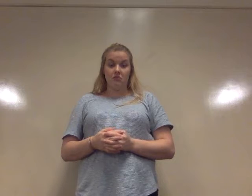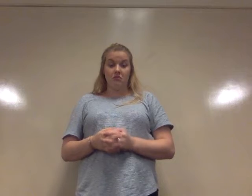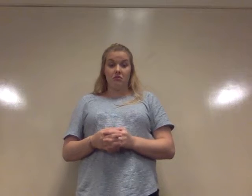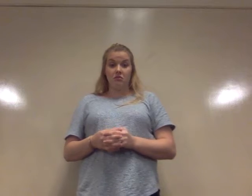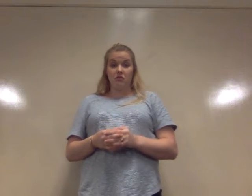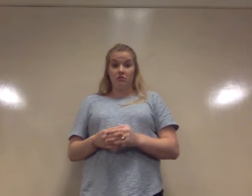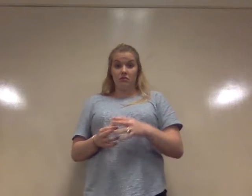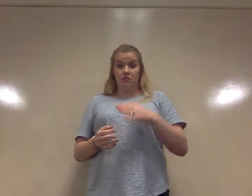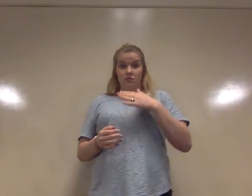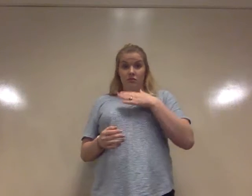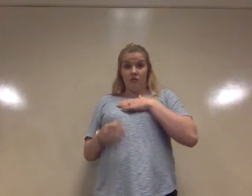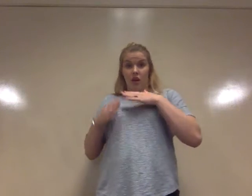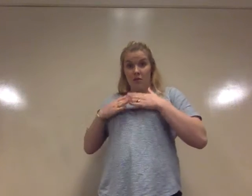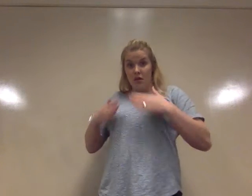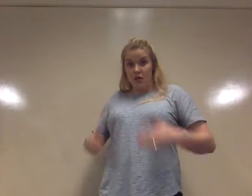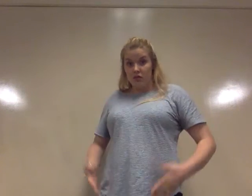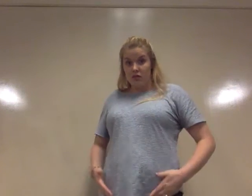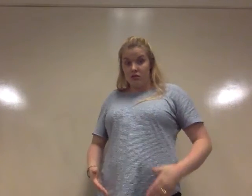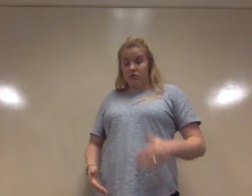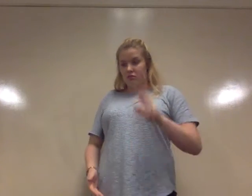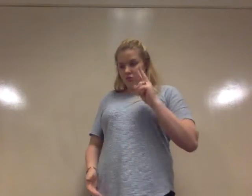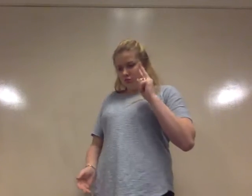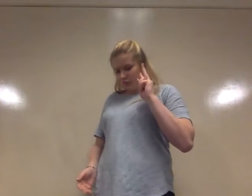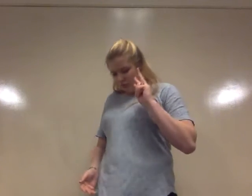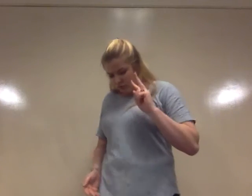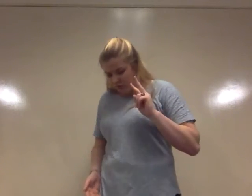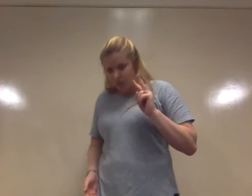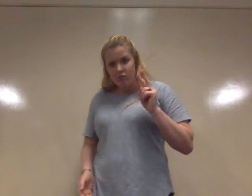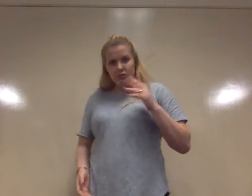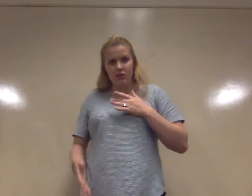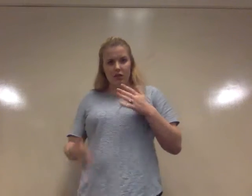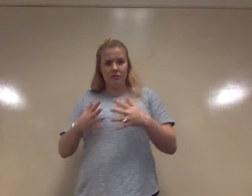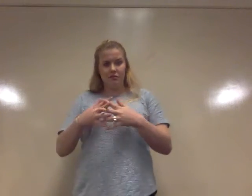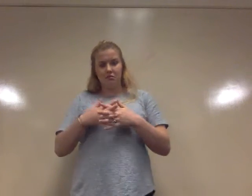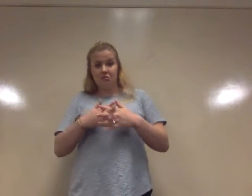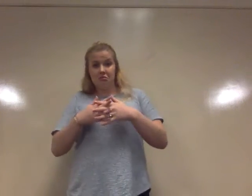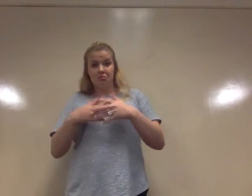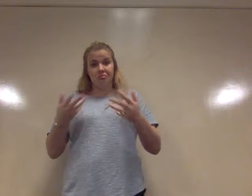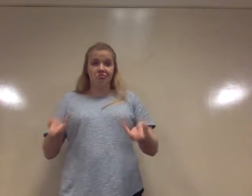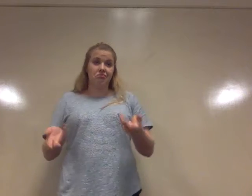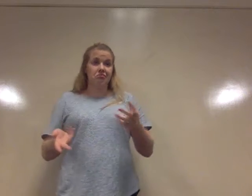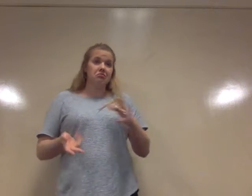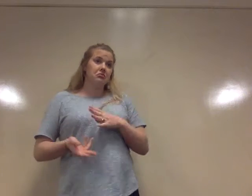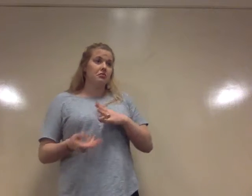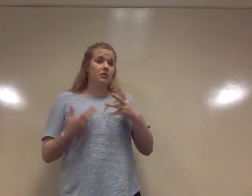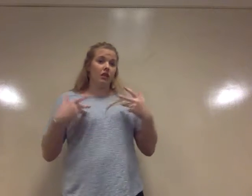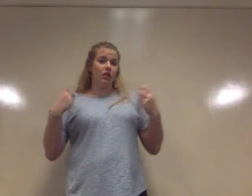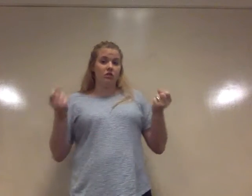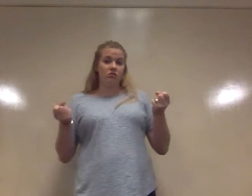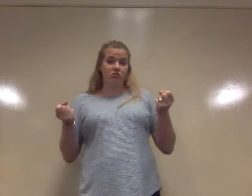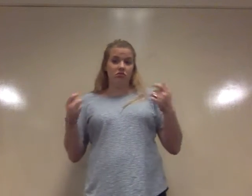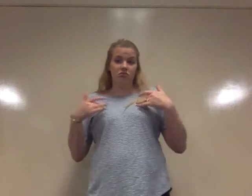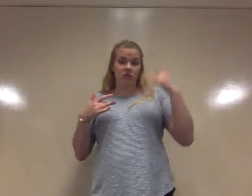out a lot more than I expected. Like a lot of Americans, I thought my health was pretty good. I had no major diseases that I knew